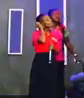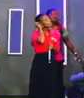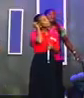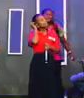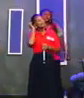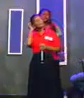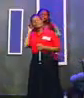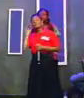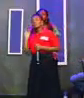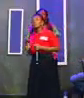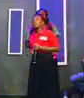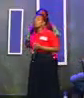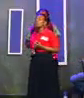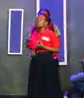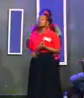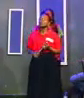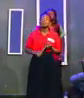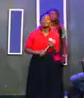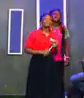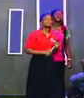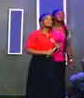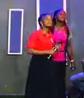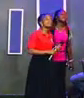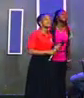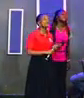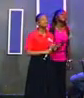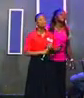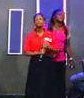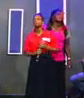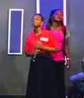madenja yana family ya Ephraim Jemaso